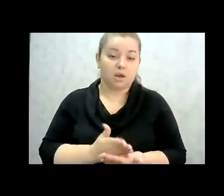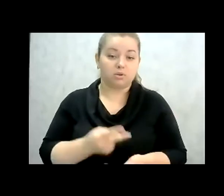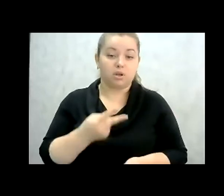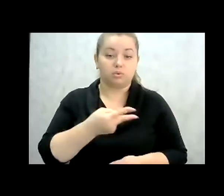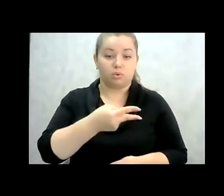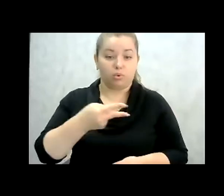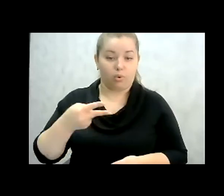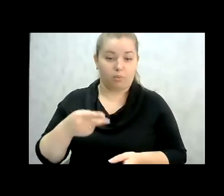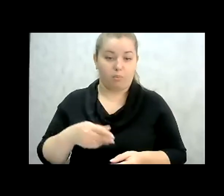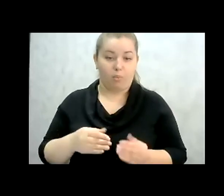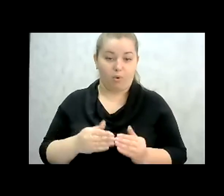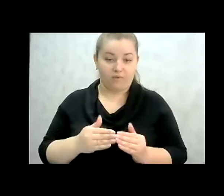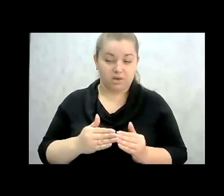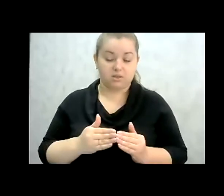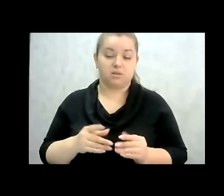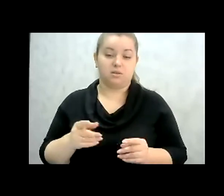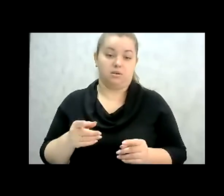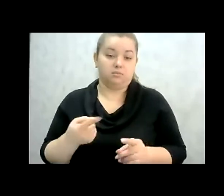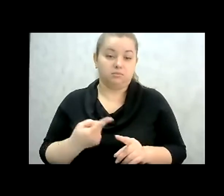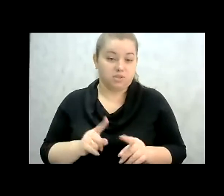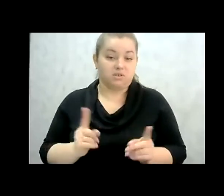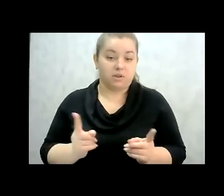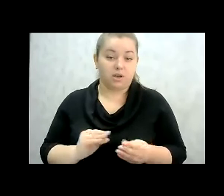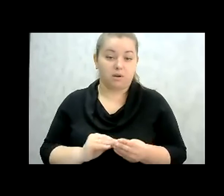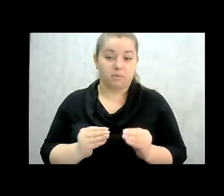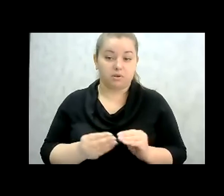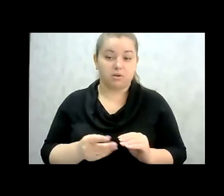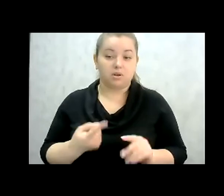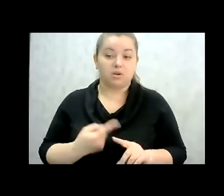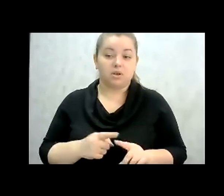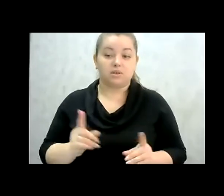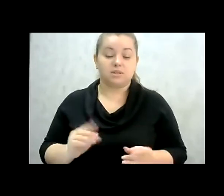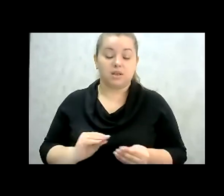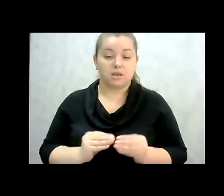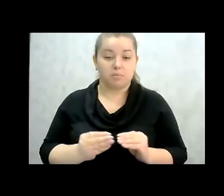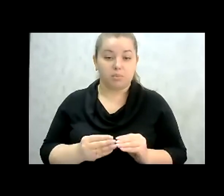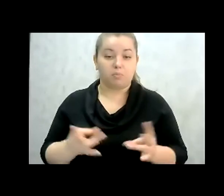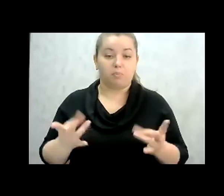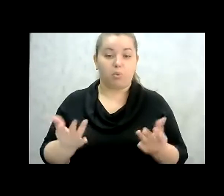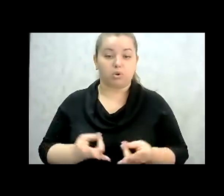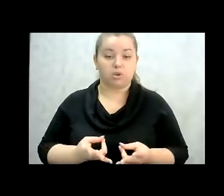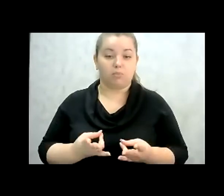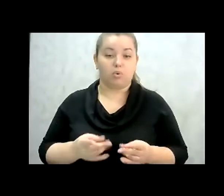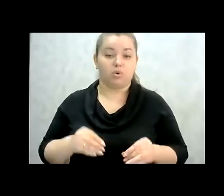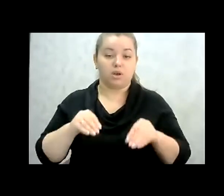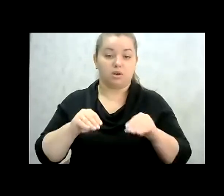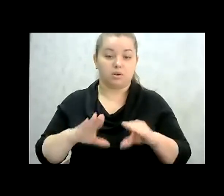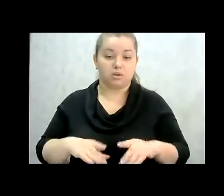stations with no ramps. We saw many not on the ground floor, but on the first